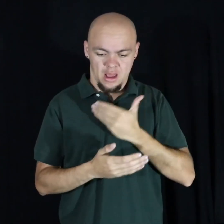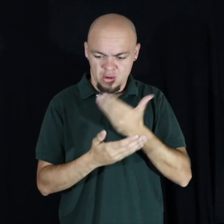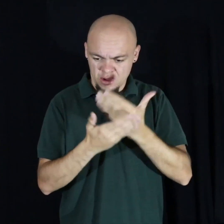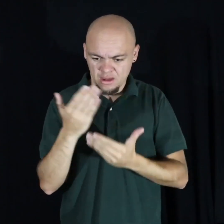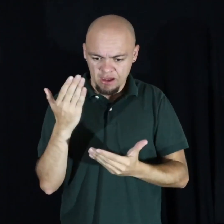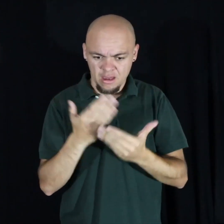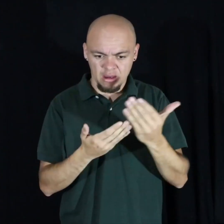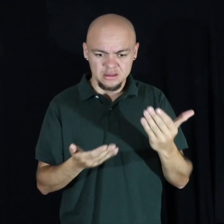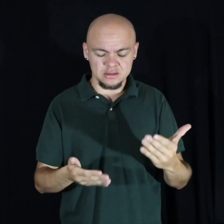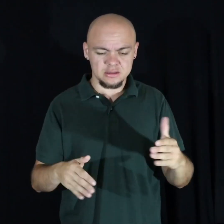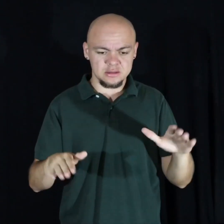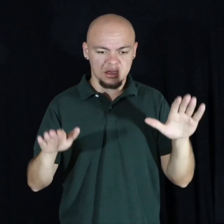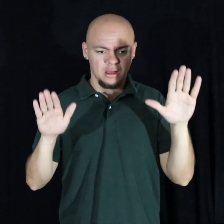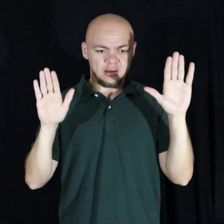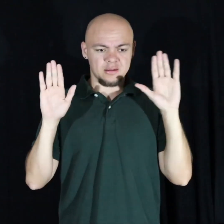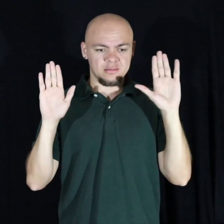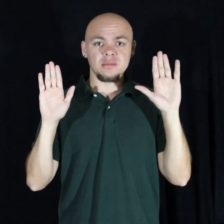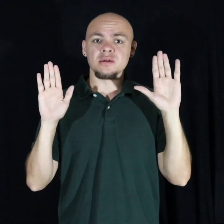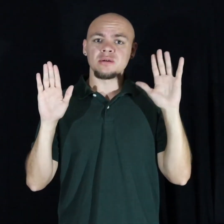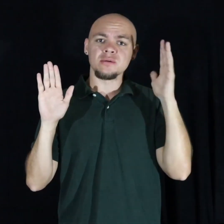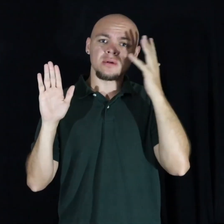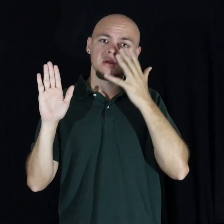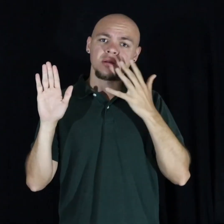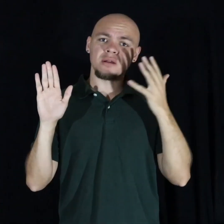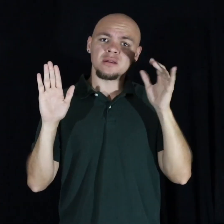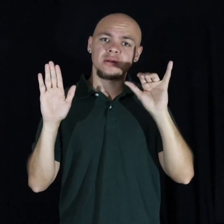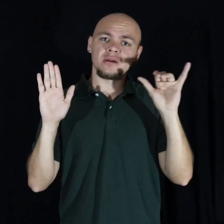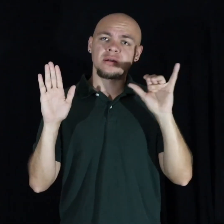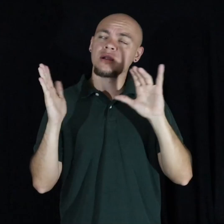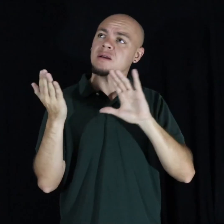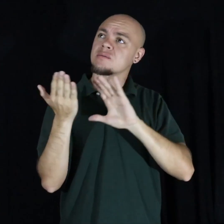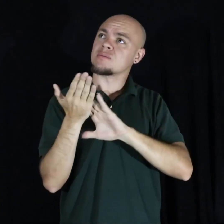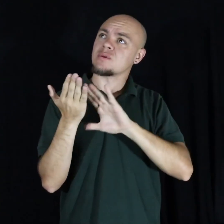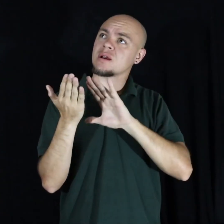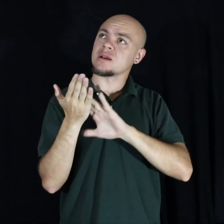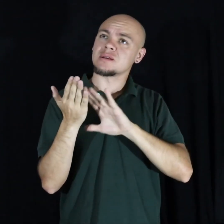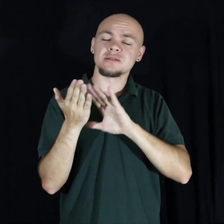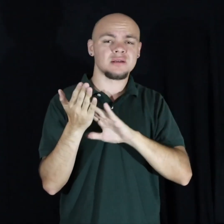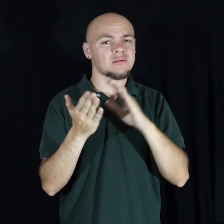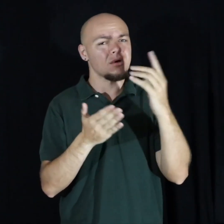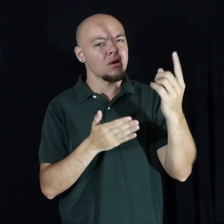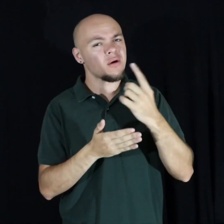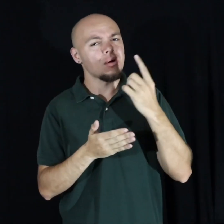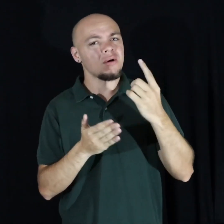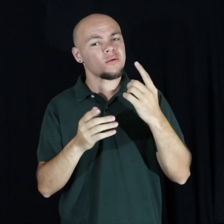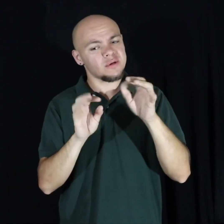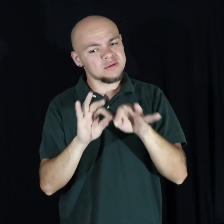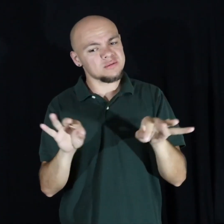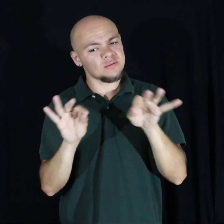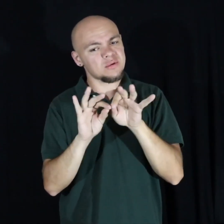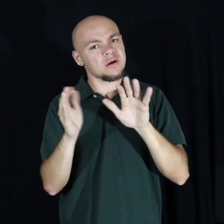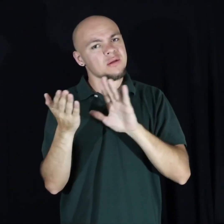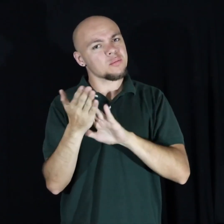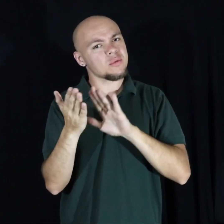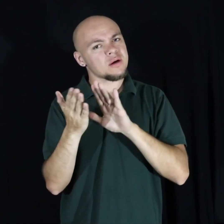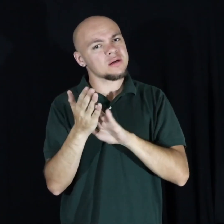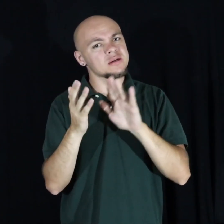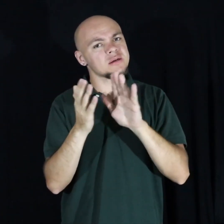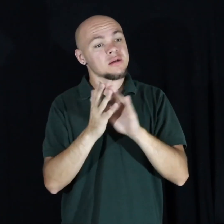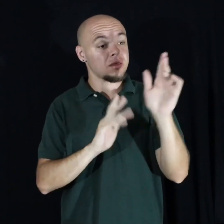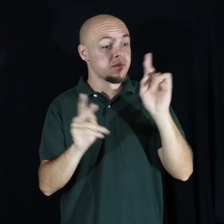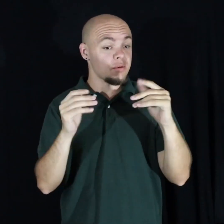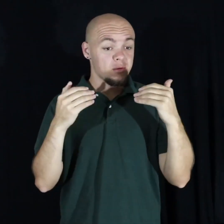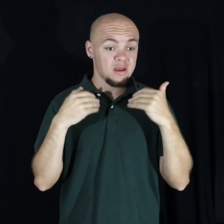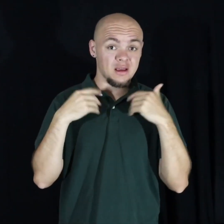up, don't we still look like we are praising? I mean, ain't we always worth praising? A celebration for the ones we still